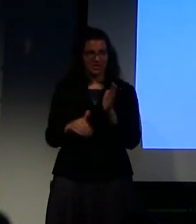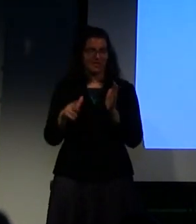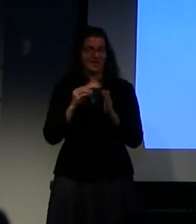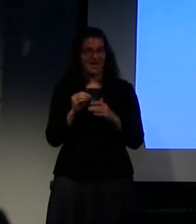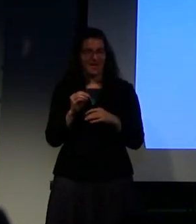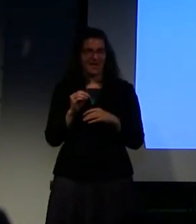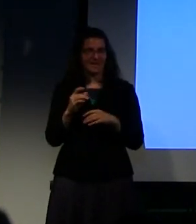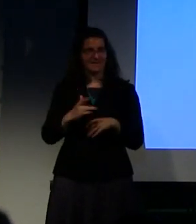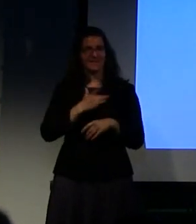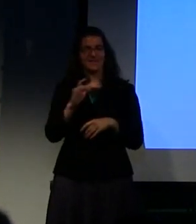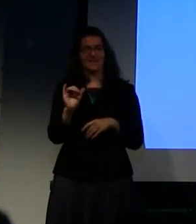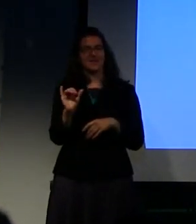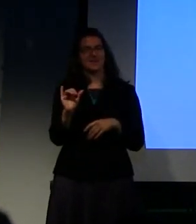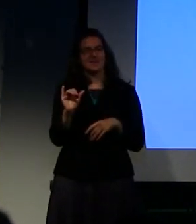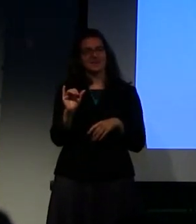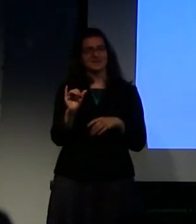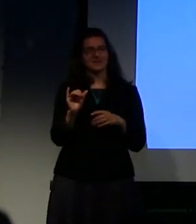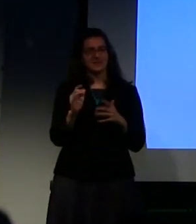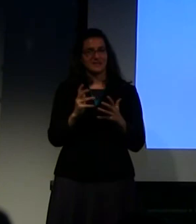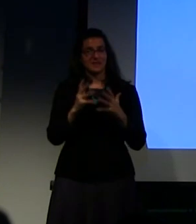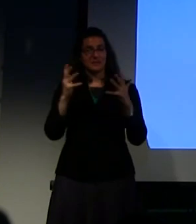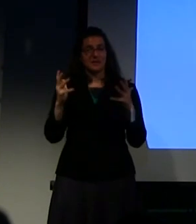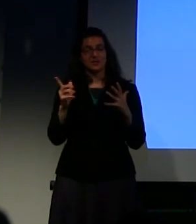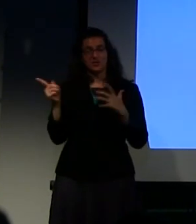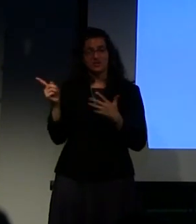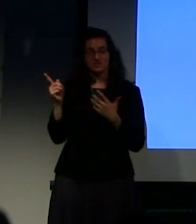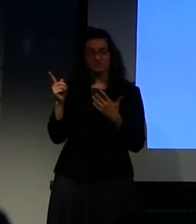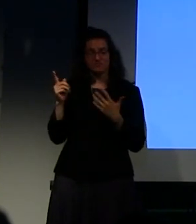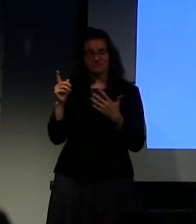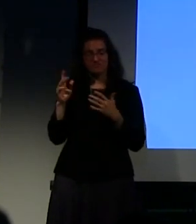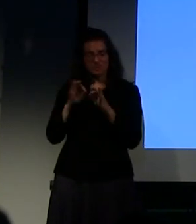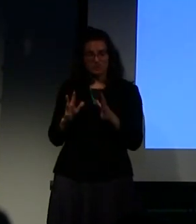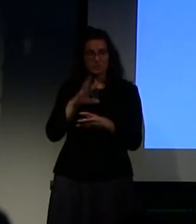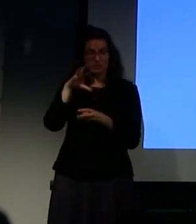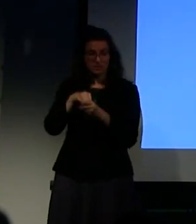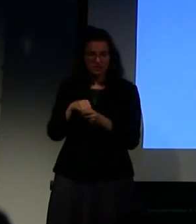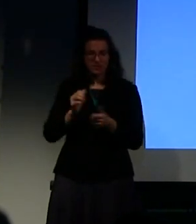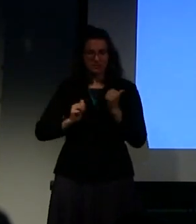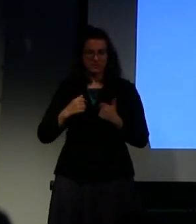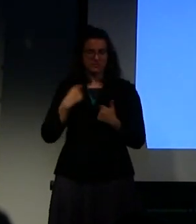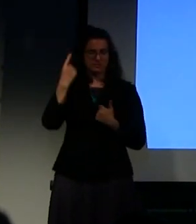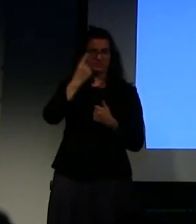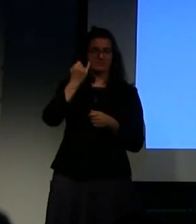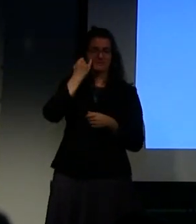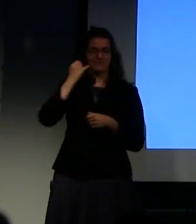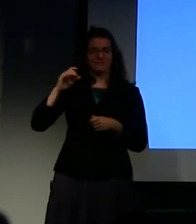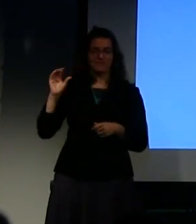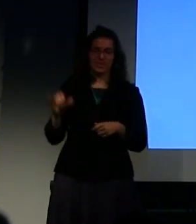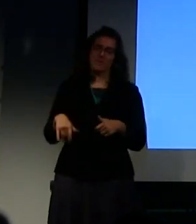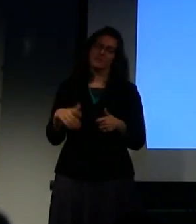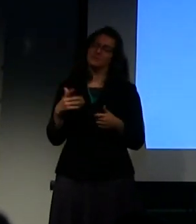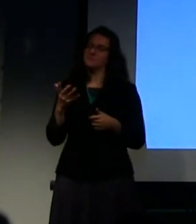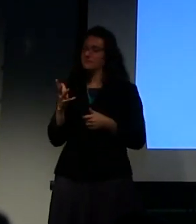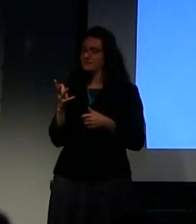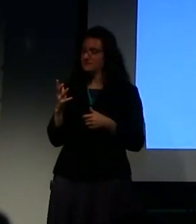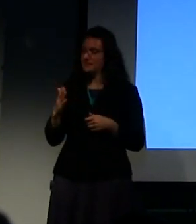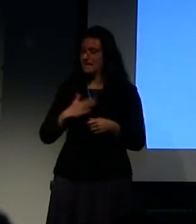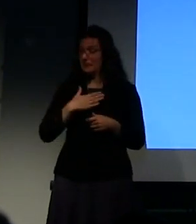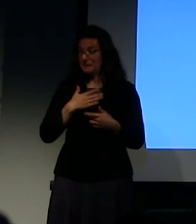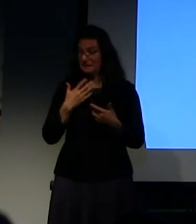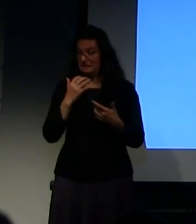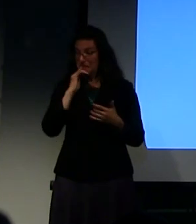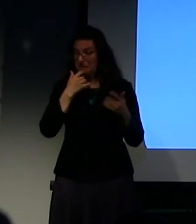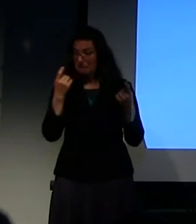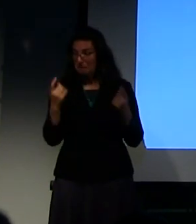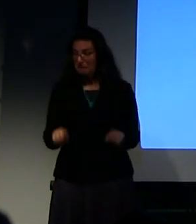felt like very much that she was part of the performance. And I'm wondering if that was sort of a happy